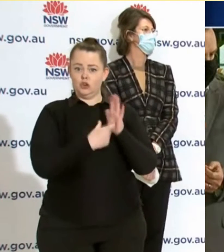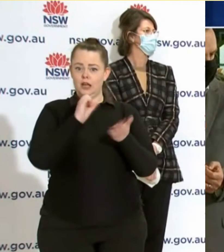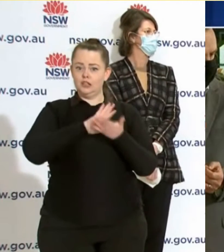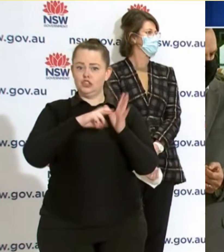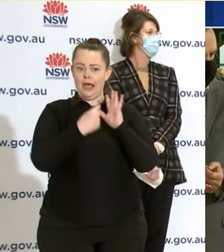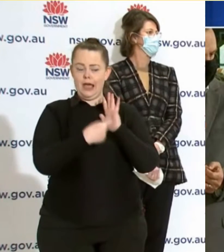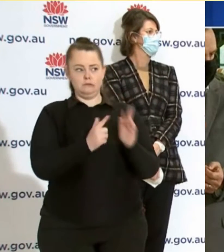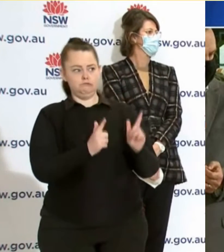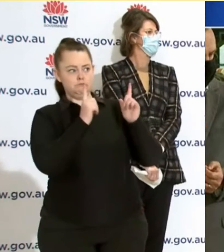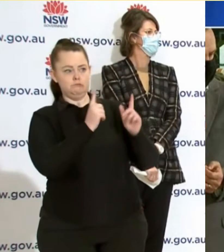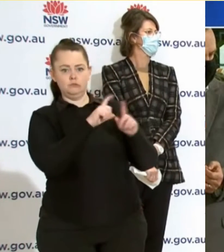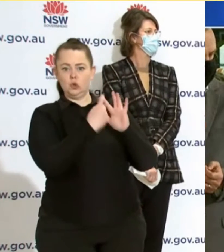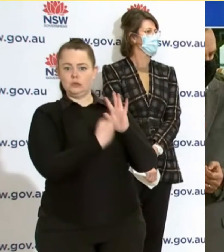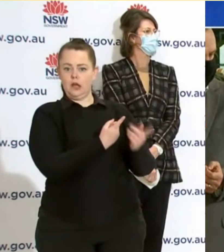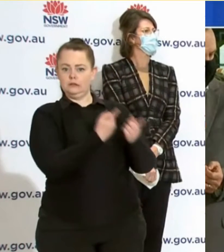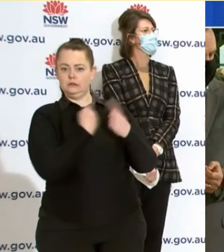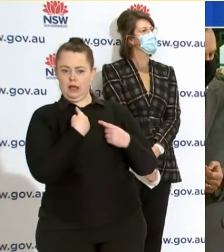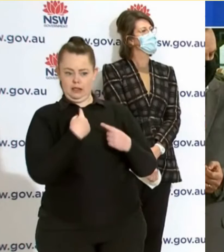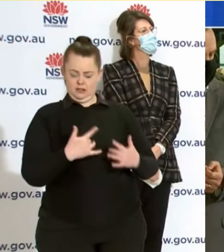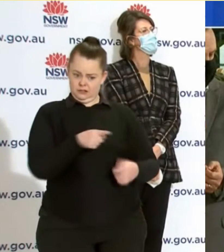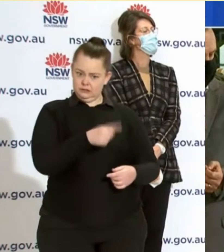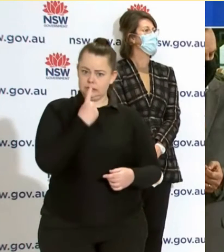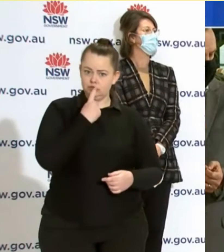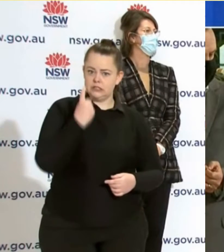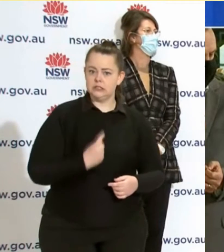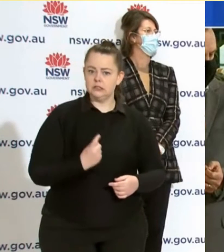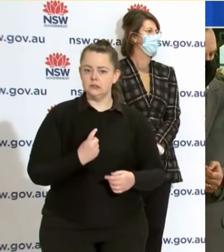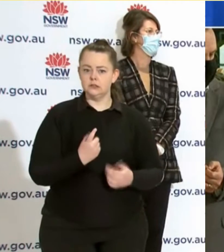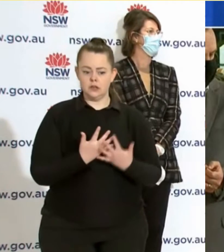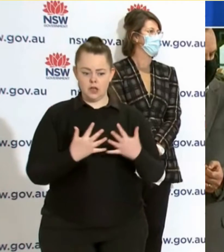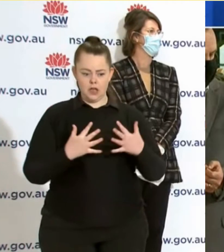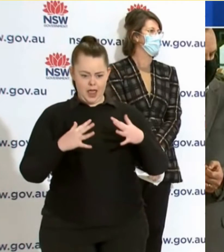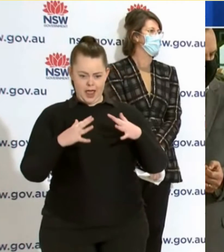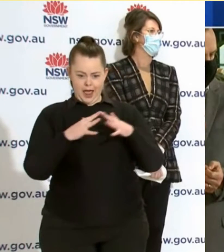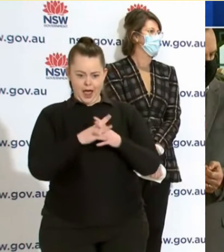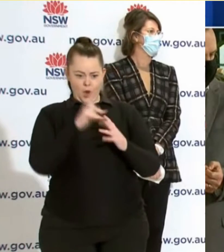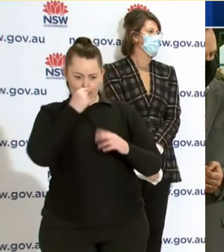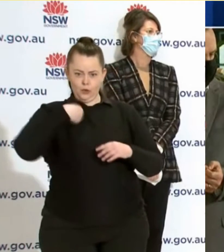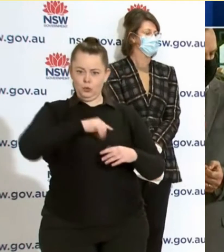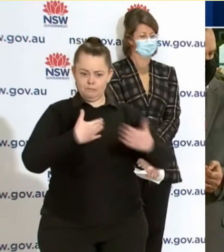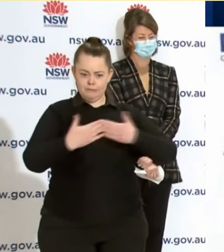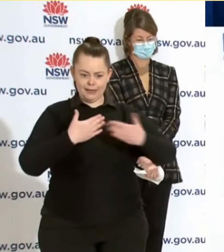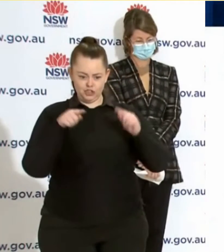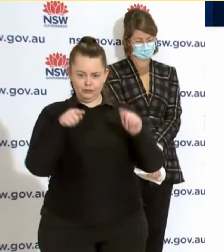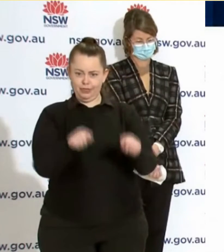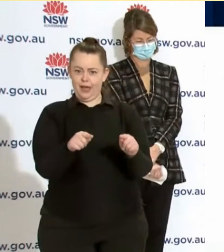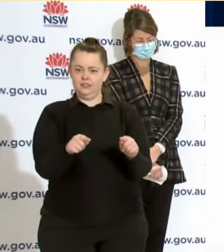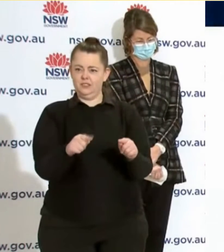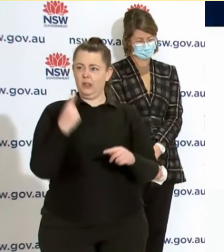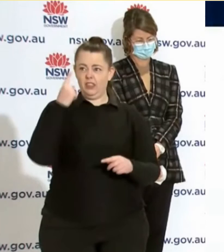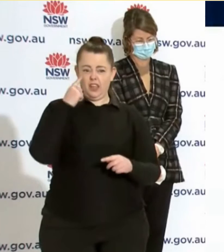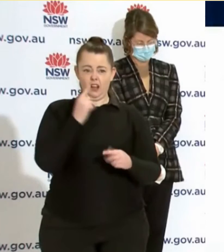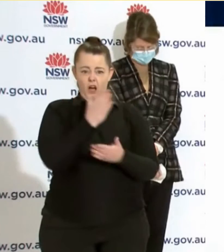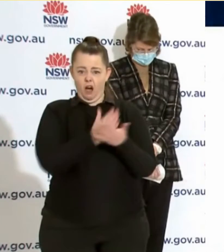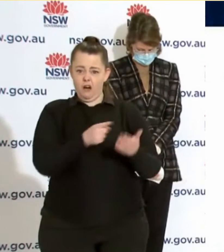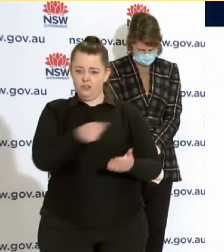New South Wales, and also how the hospital system will cope, particularly in regional Australia? Yeah, look, all that